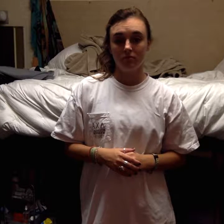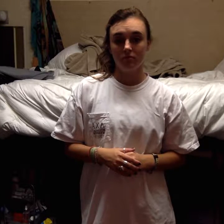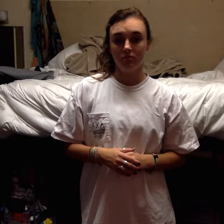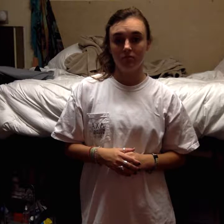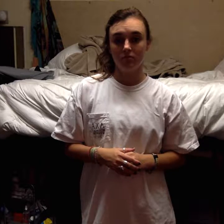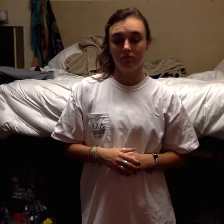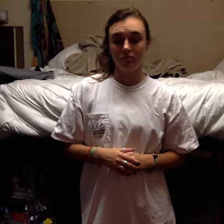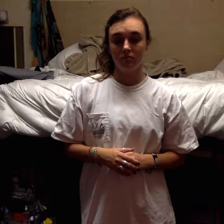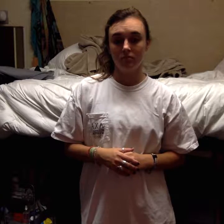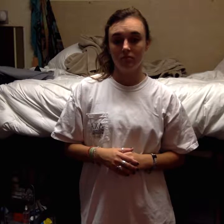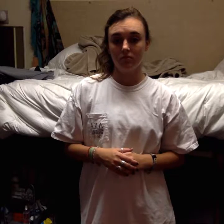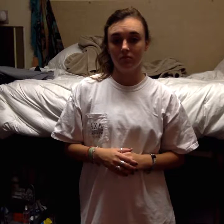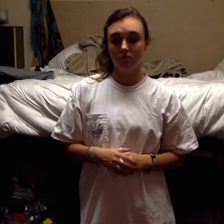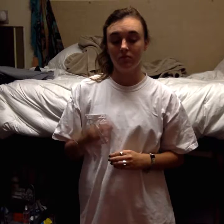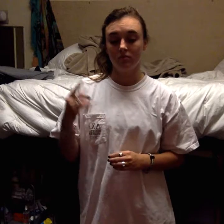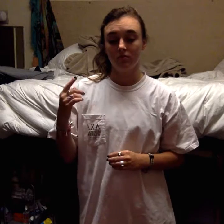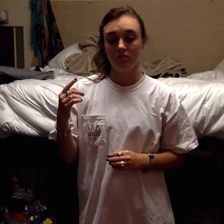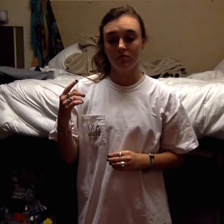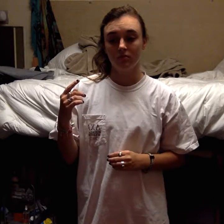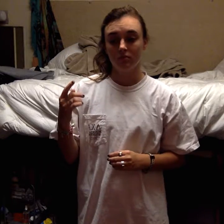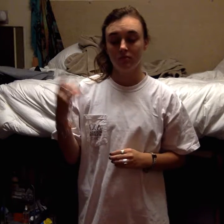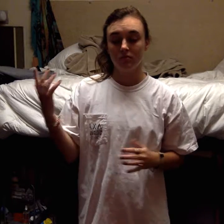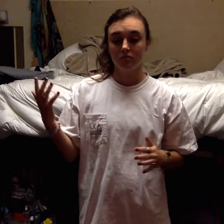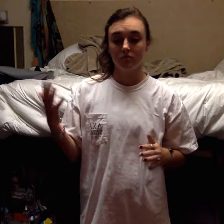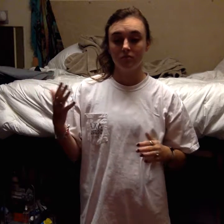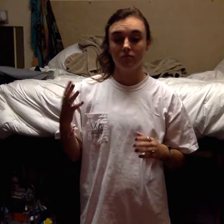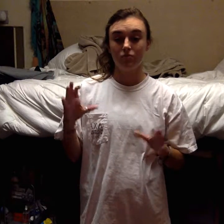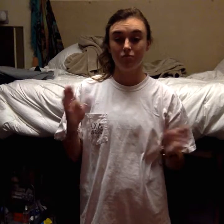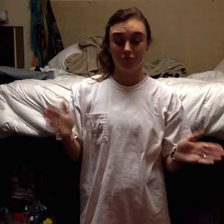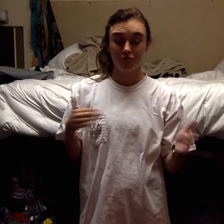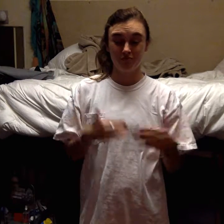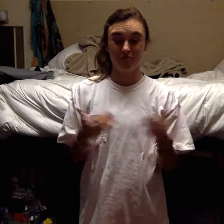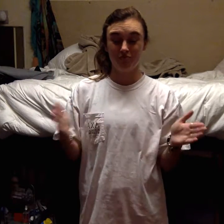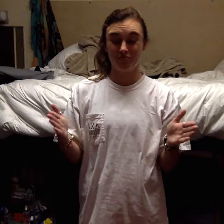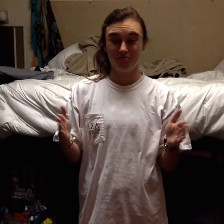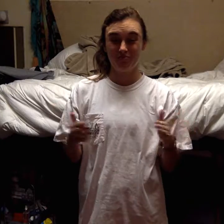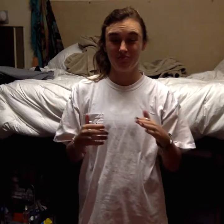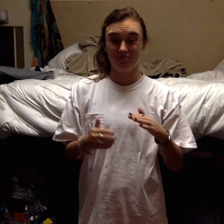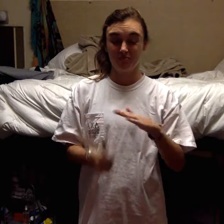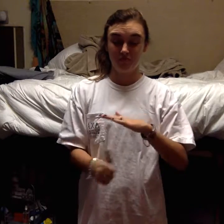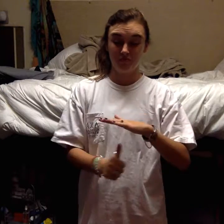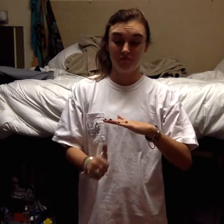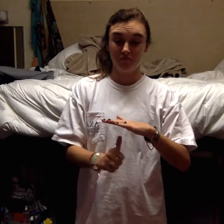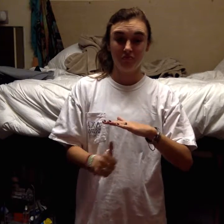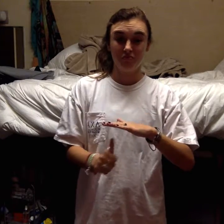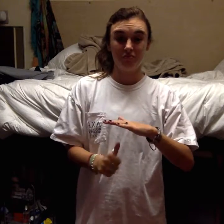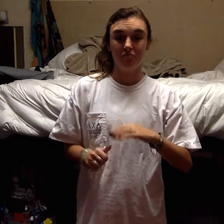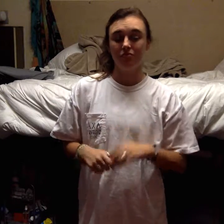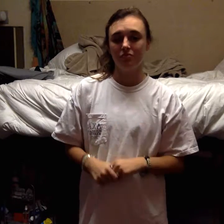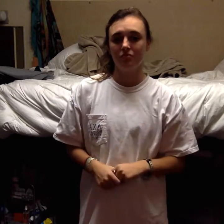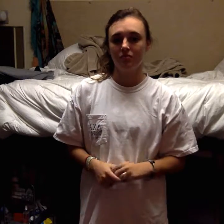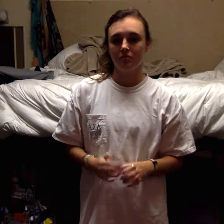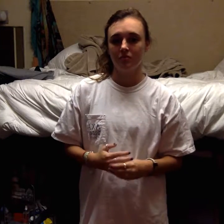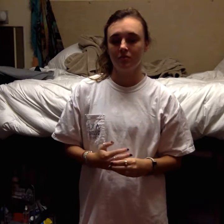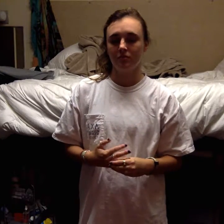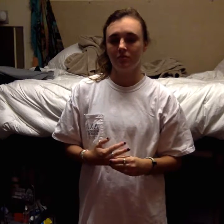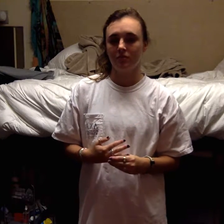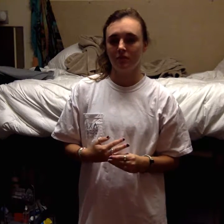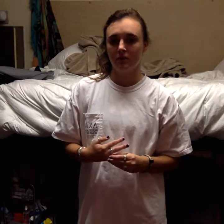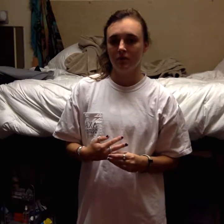only place at Vogel School that isn't upstairs. Okay. So Eric runs to Bradley's, and as Eric goes down the street, he gets